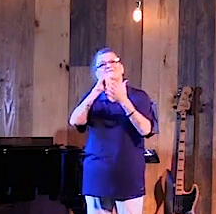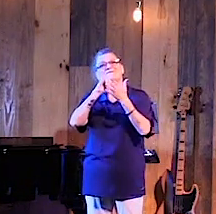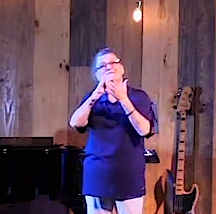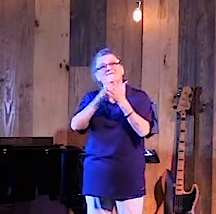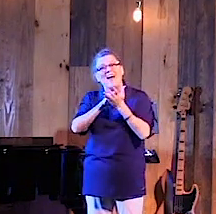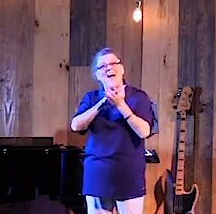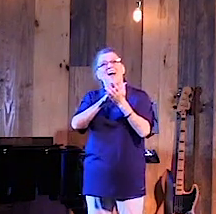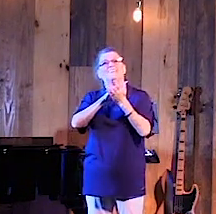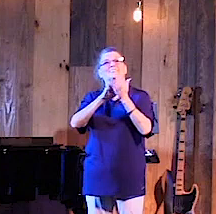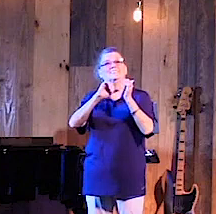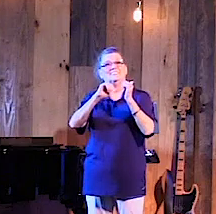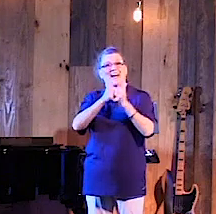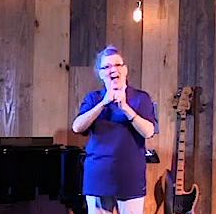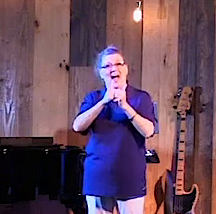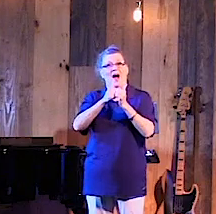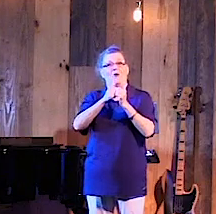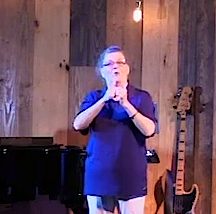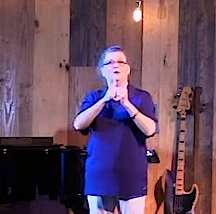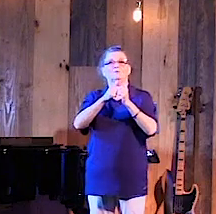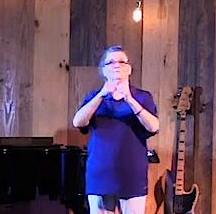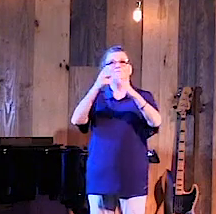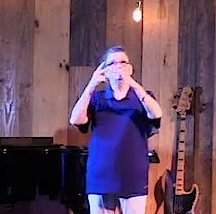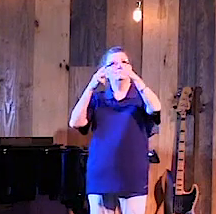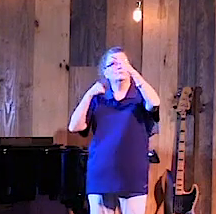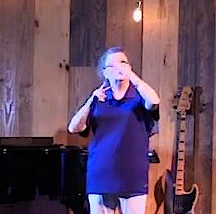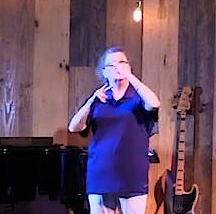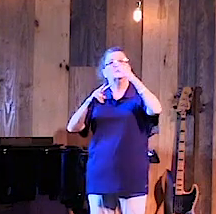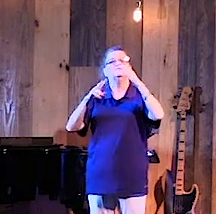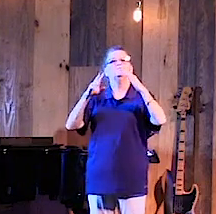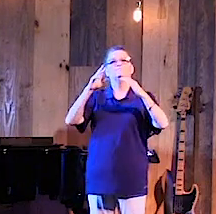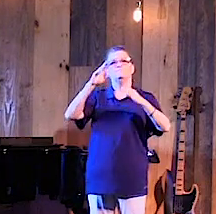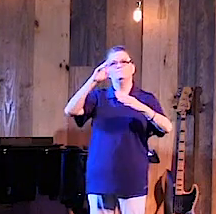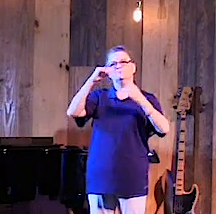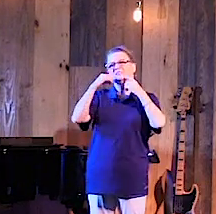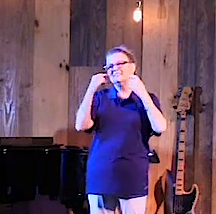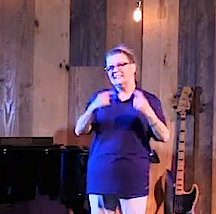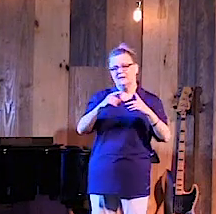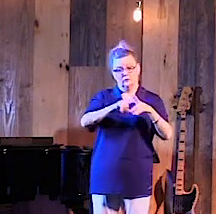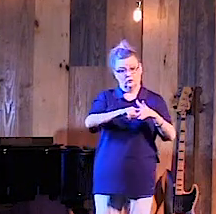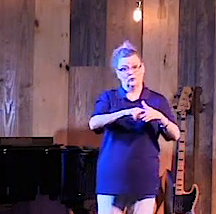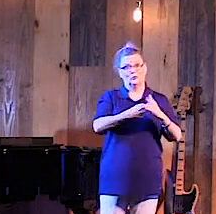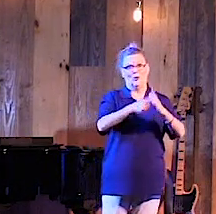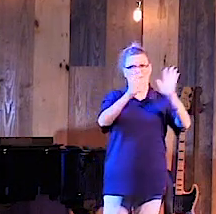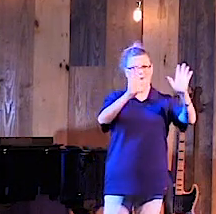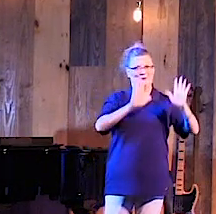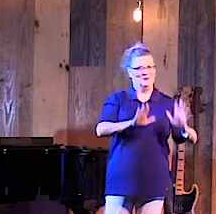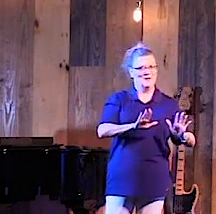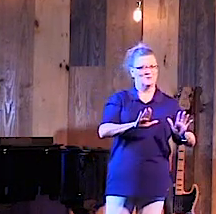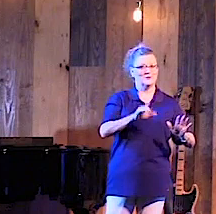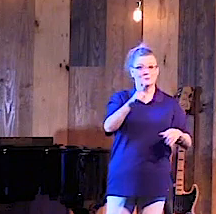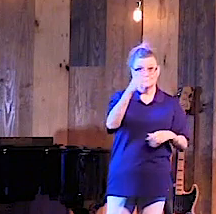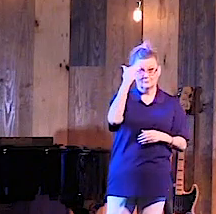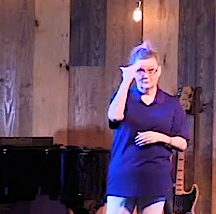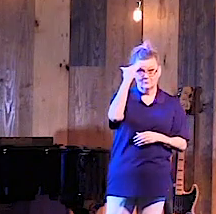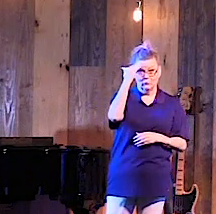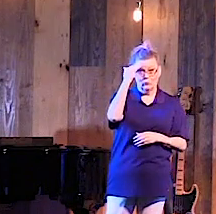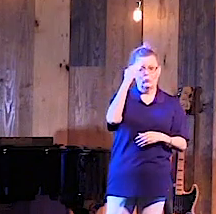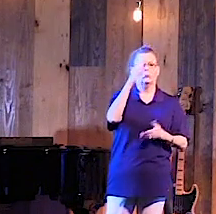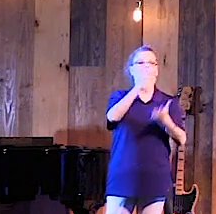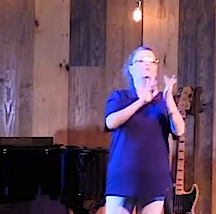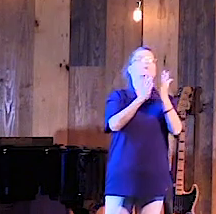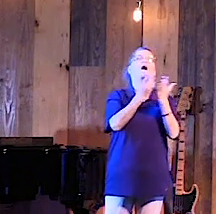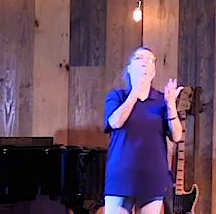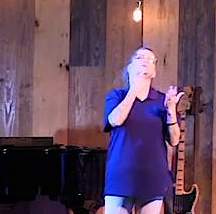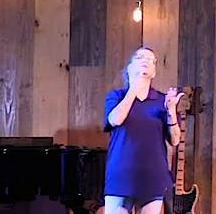the trajectory of sin. It usually starts out great. I mean, did you know that the Bible even says